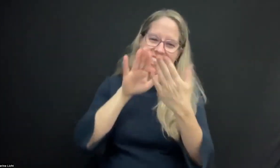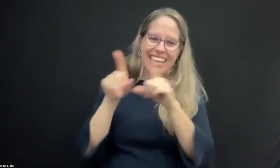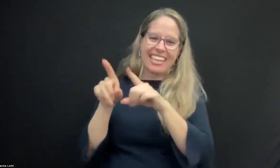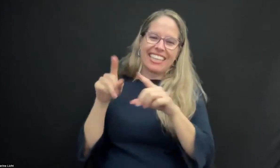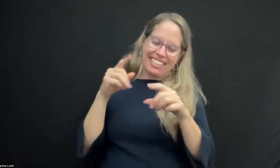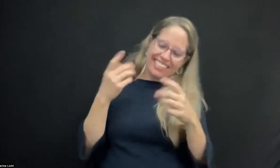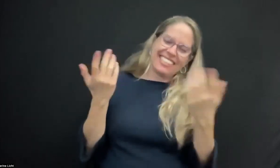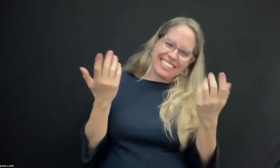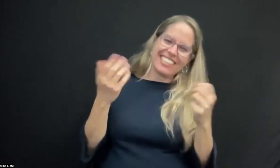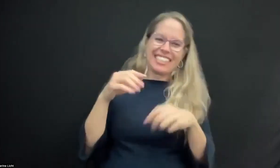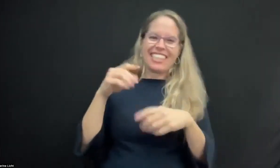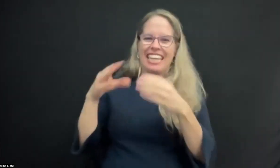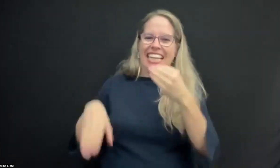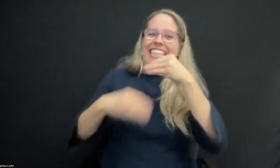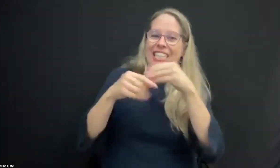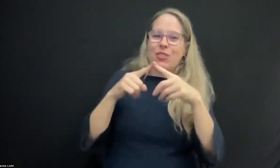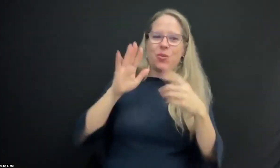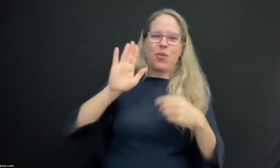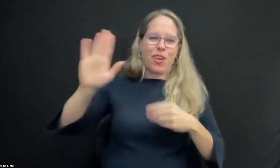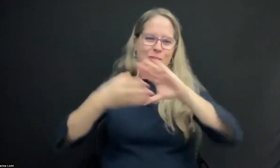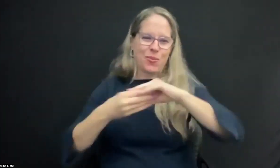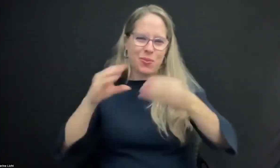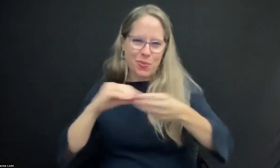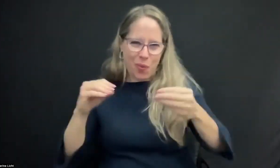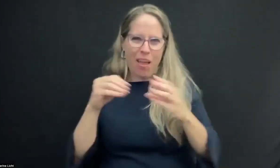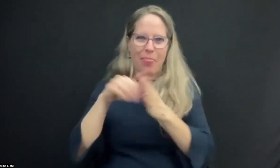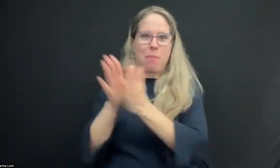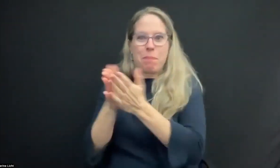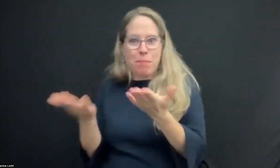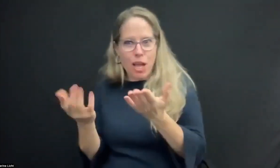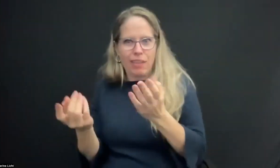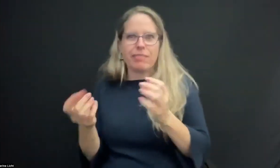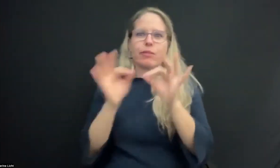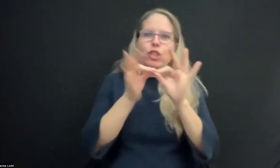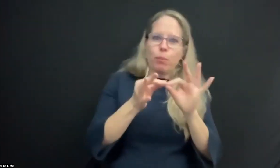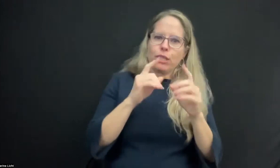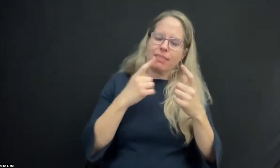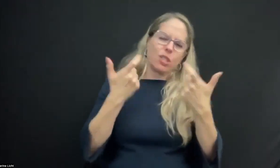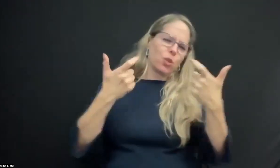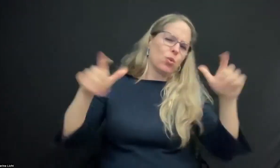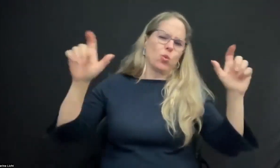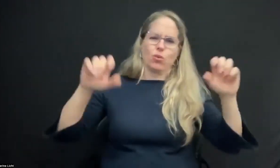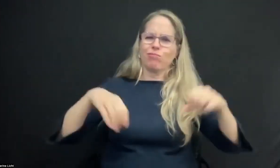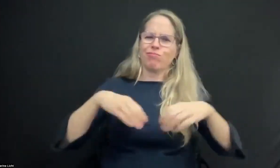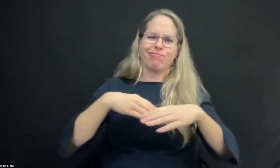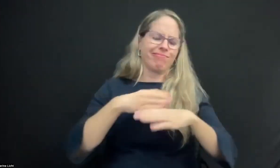face, in addition to the stories that Rachel tells in her books. But the interpreter